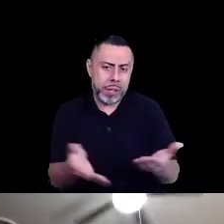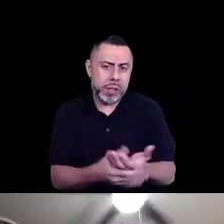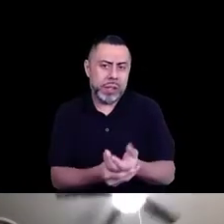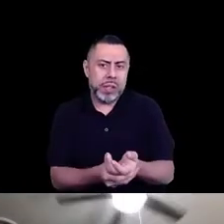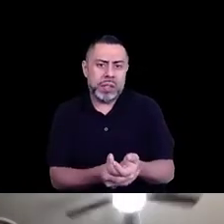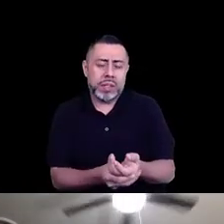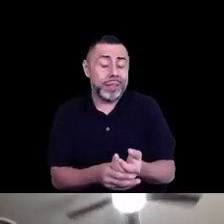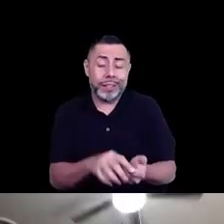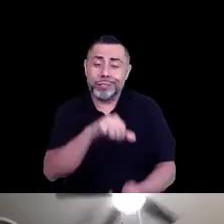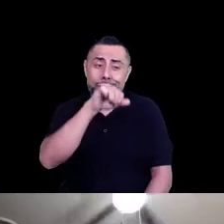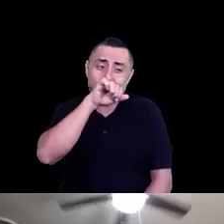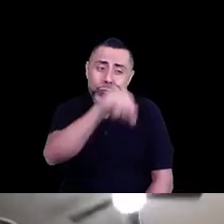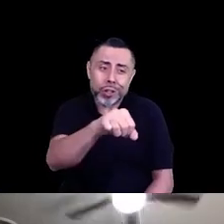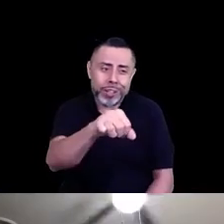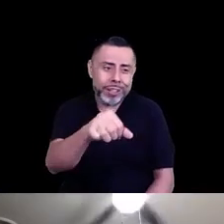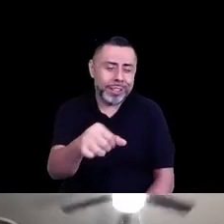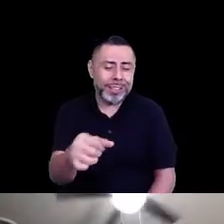I just love it. And I wanna thank